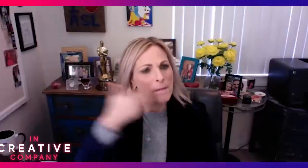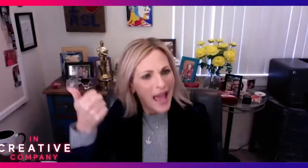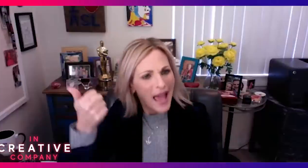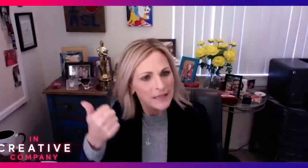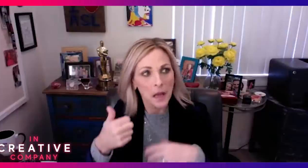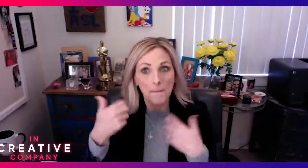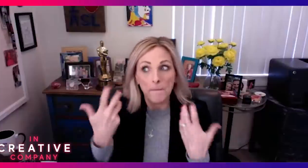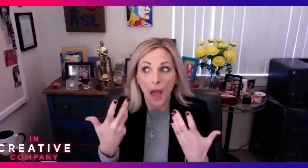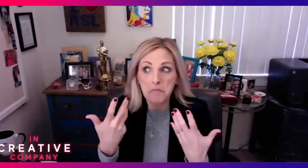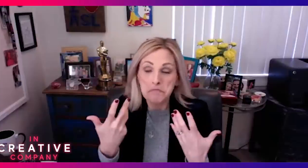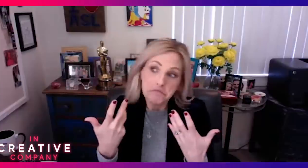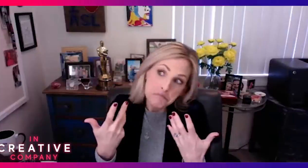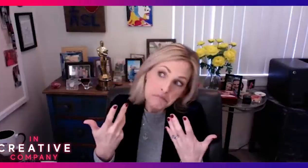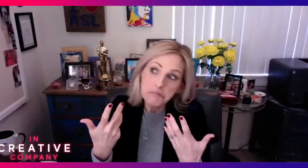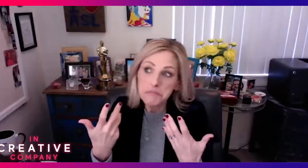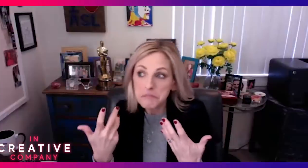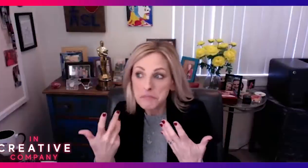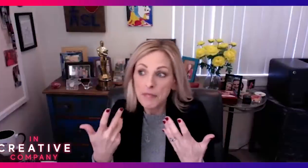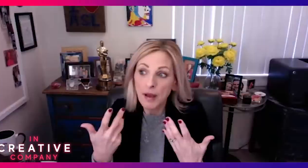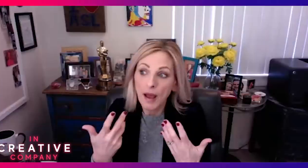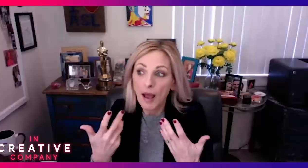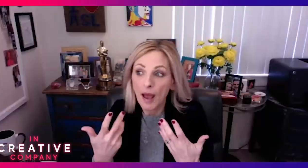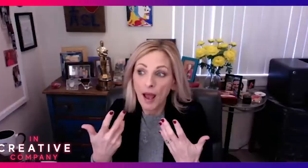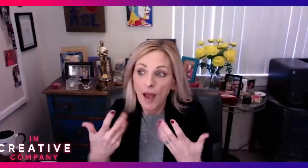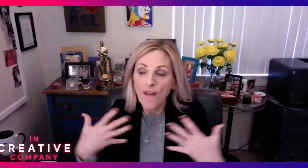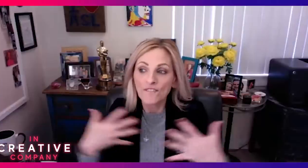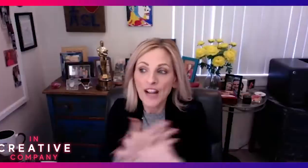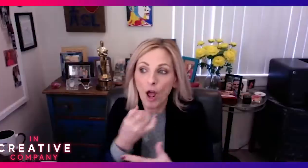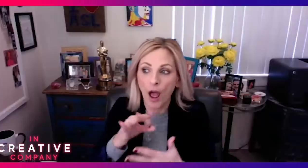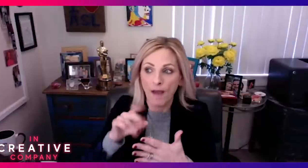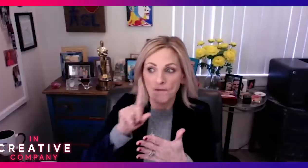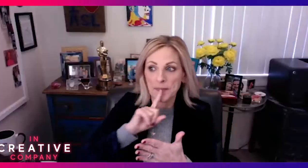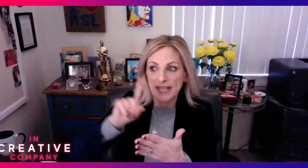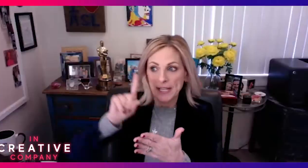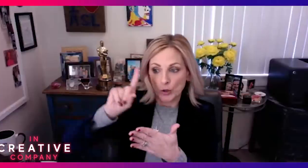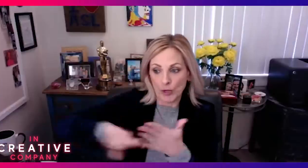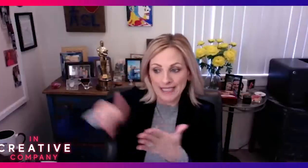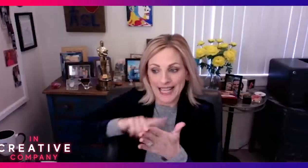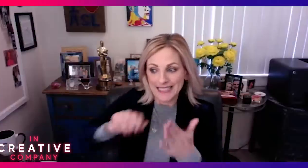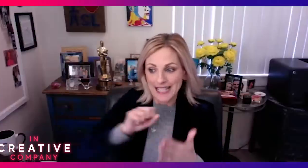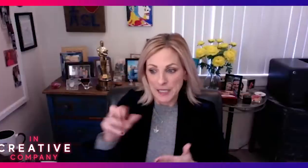not quite sure how to handle it, but she's trying to be better at it.